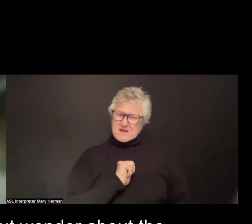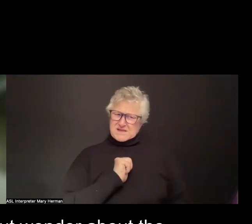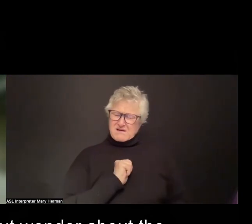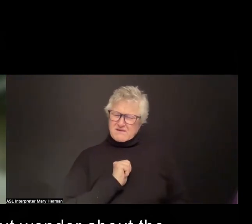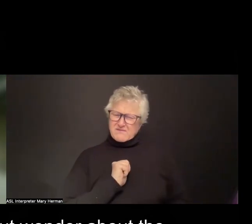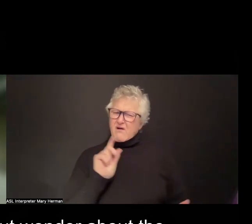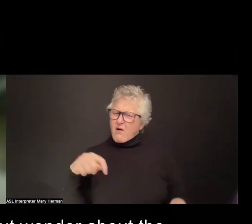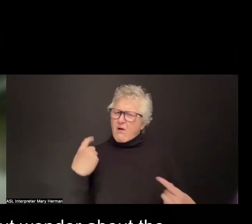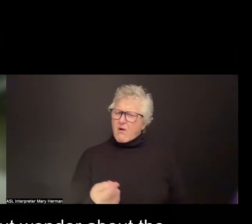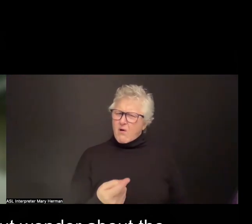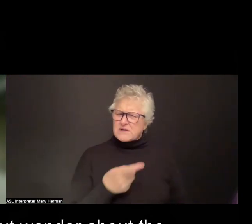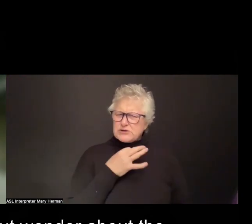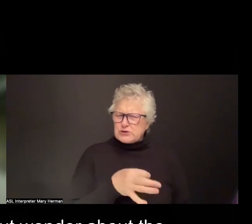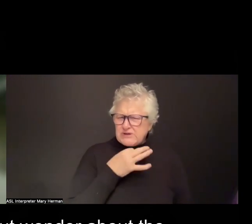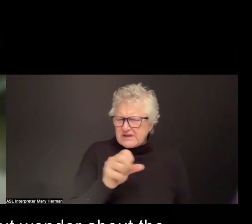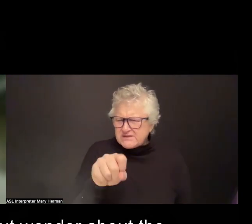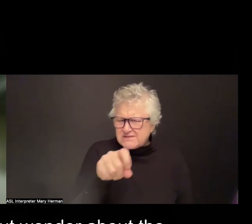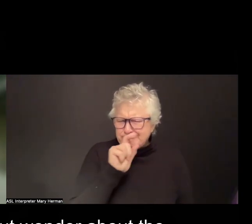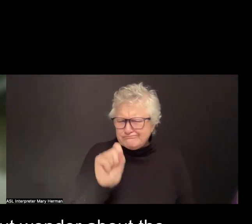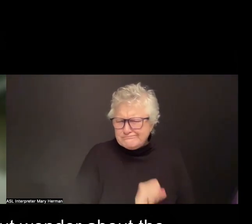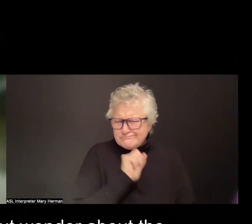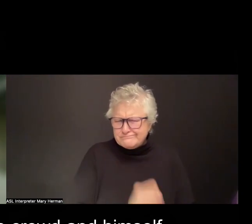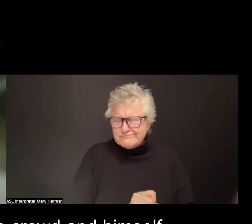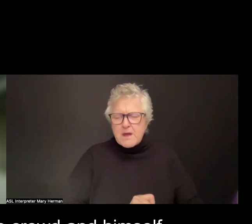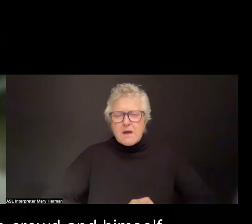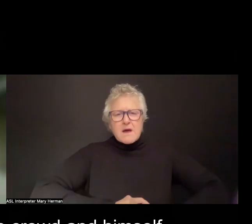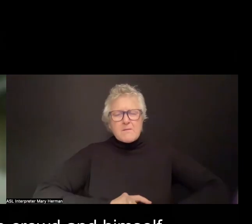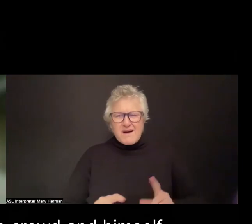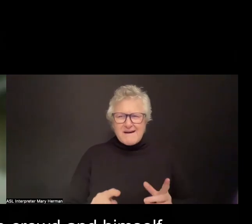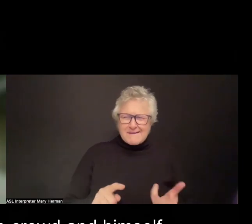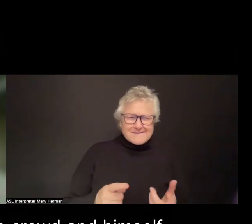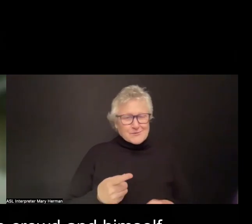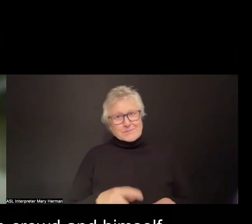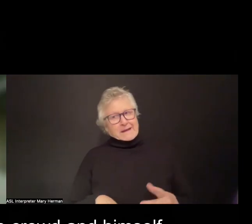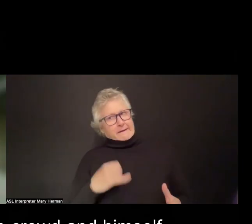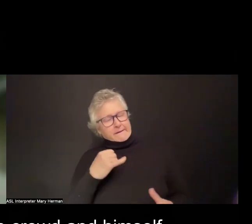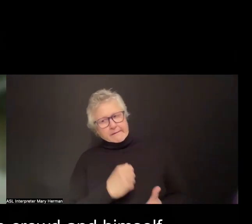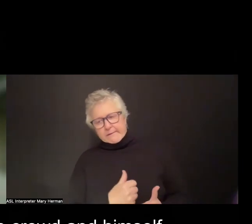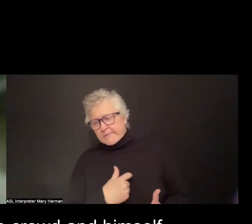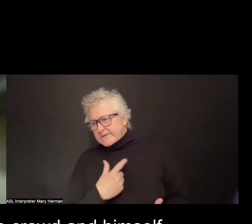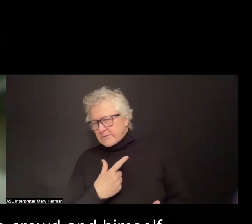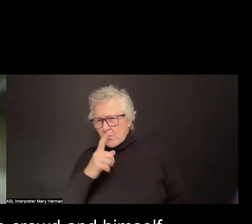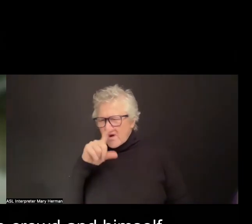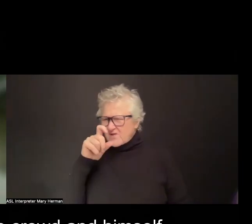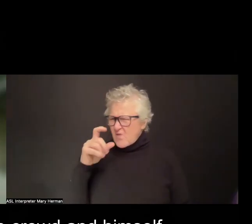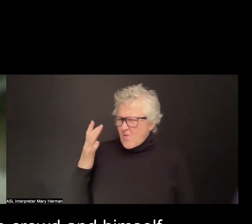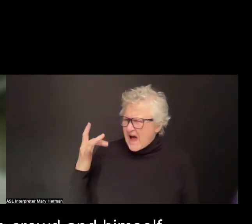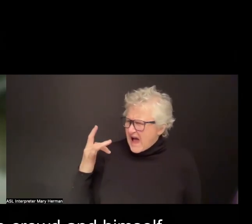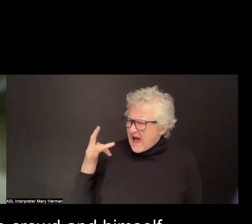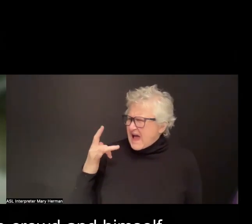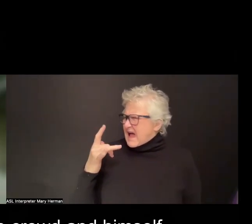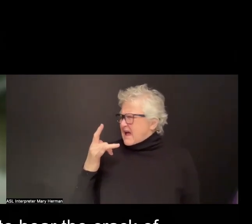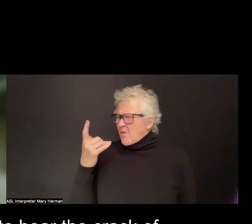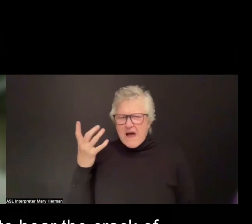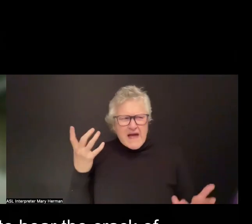but wonder about the face of one condemned, to see his carriage toward the crowd and himself, to feel the swelling cheers